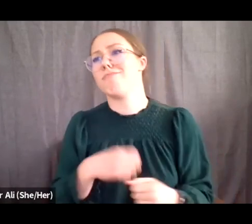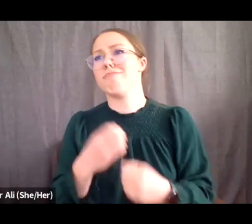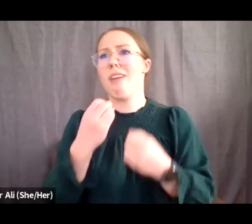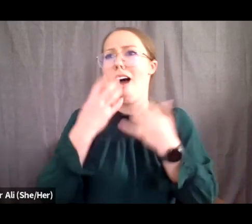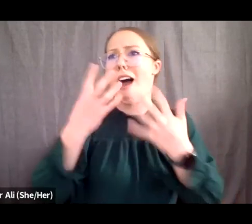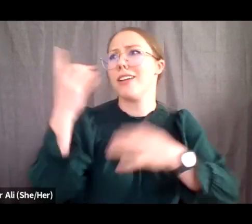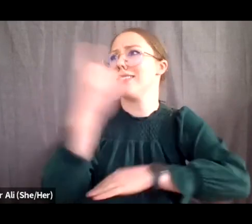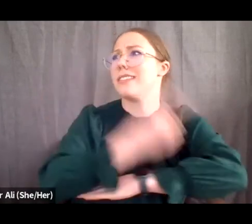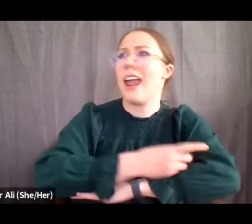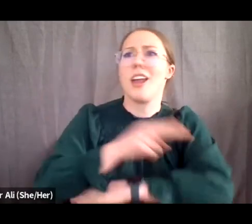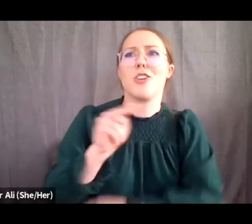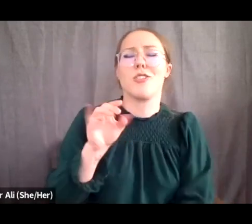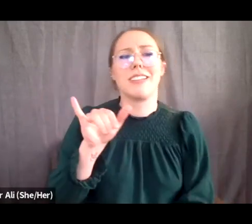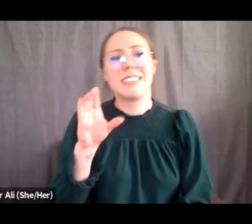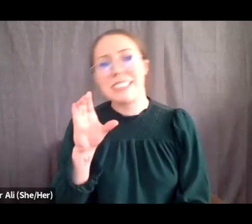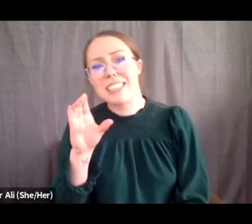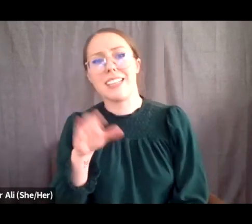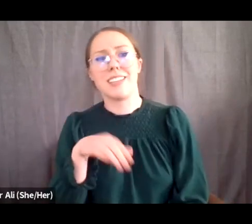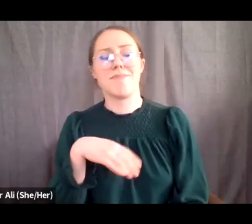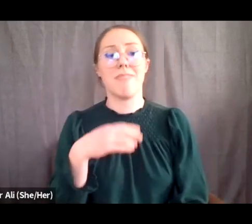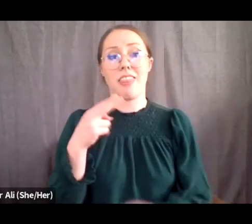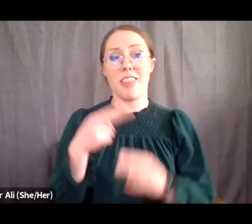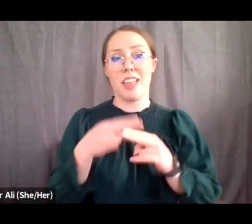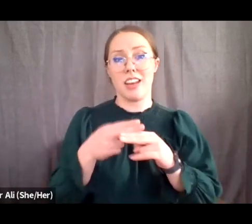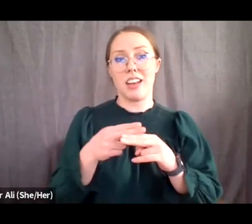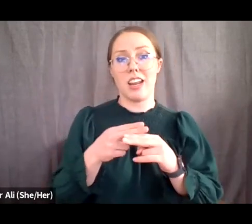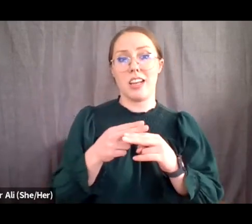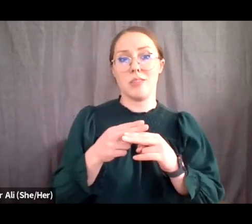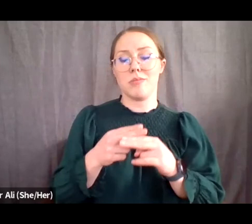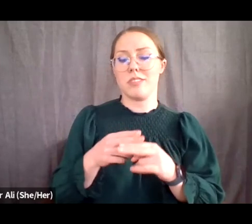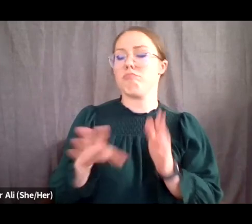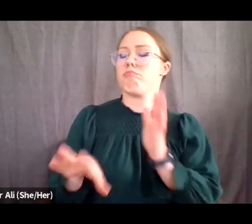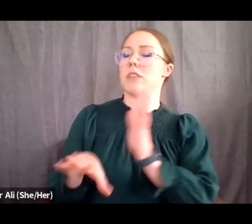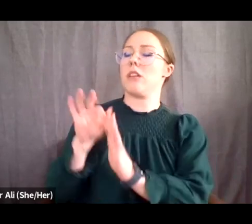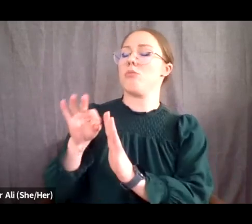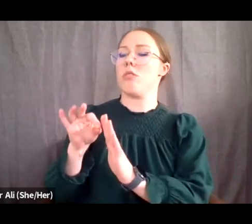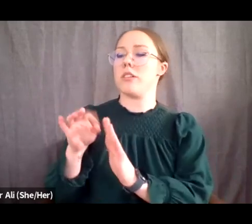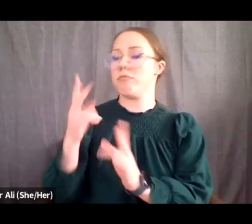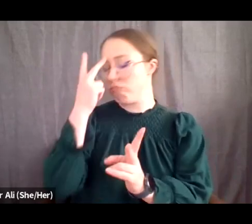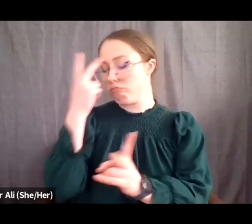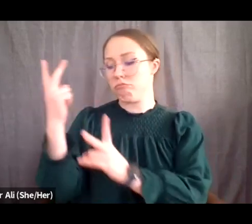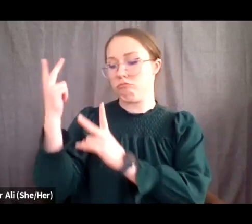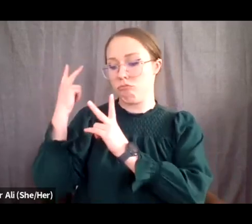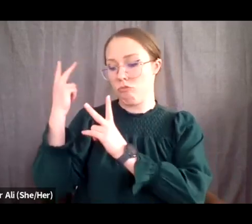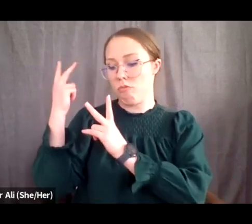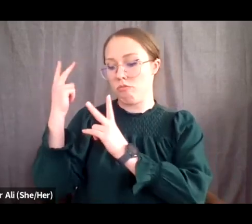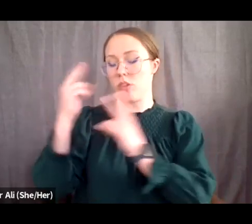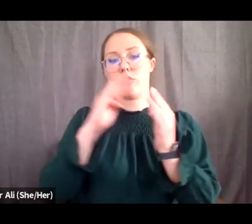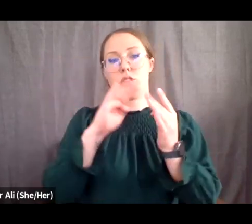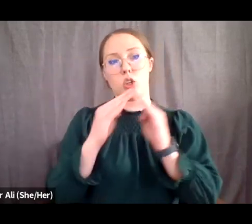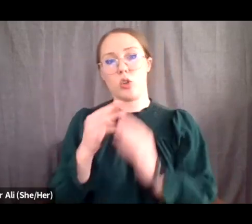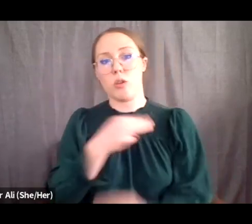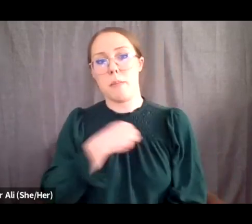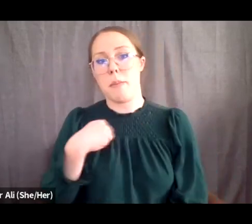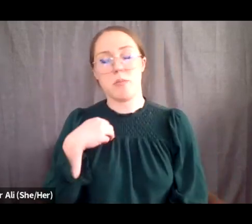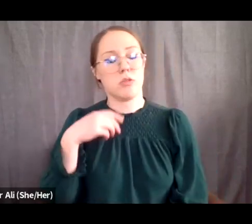of summer in New York City. The names came to us in our search for remembering and through community members who could not